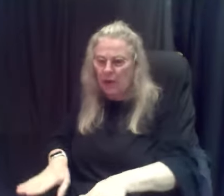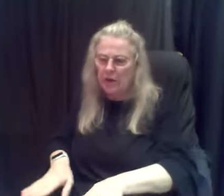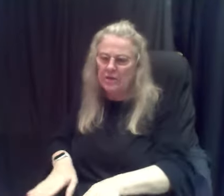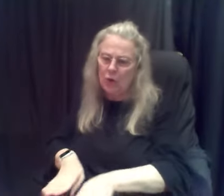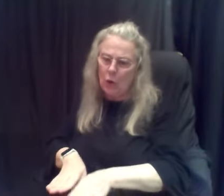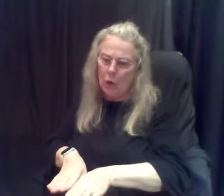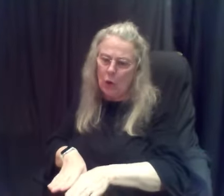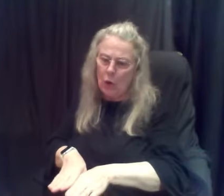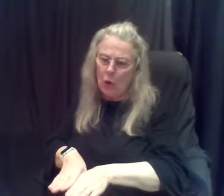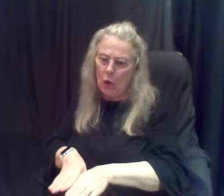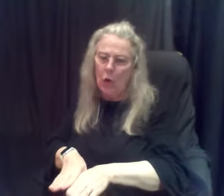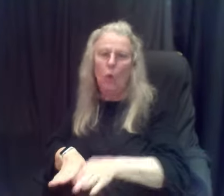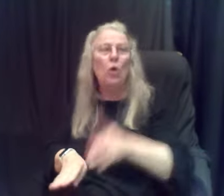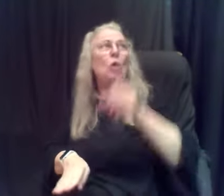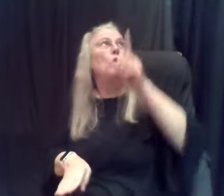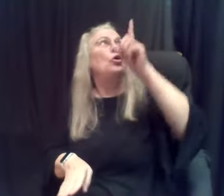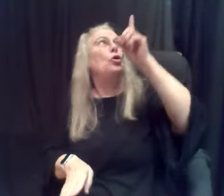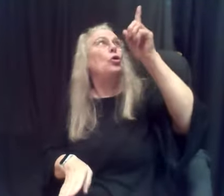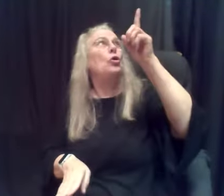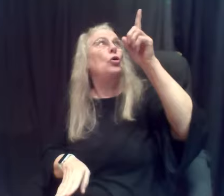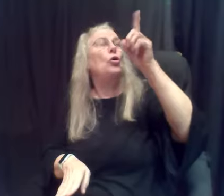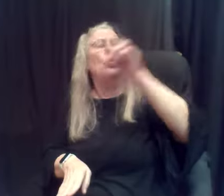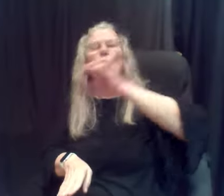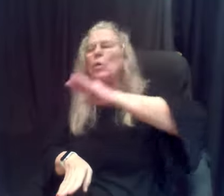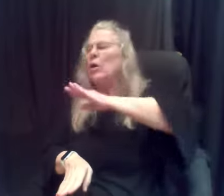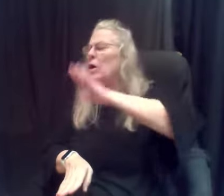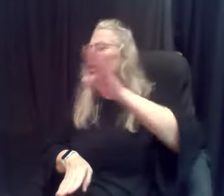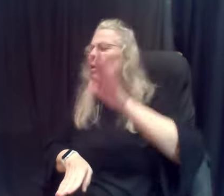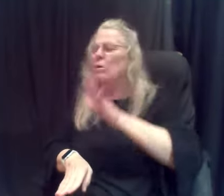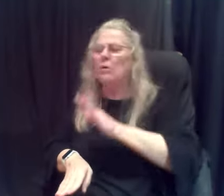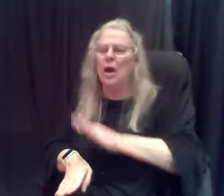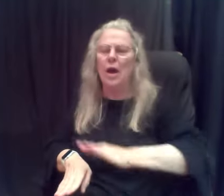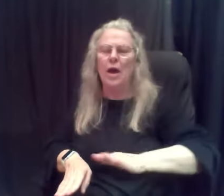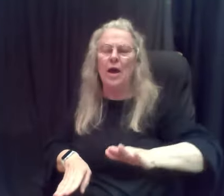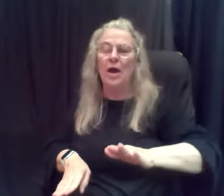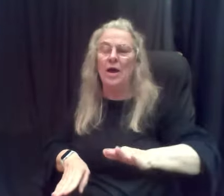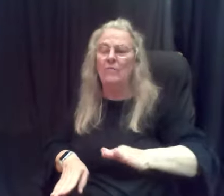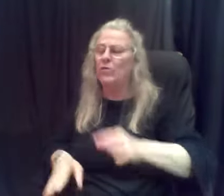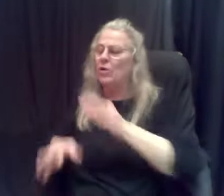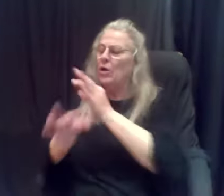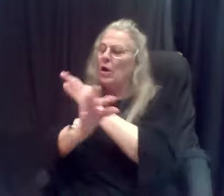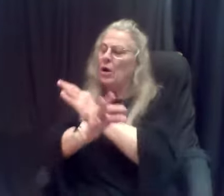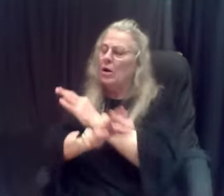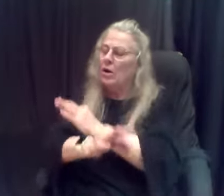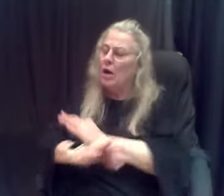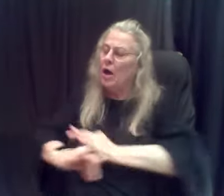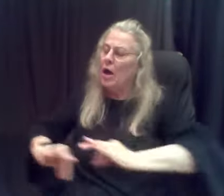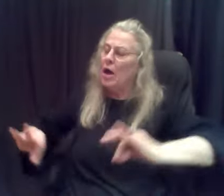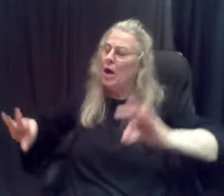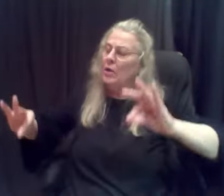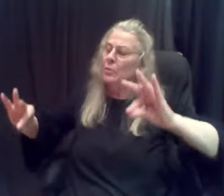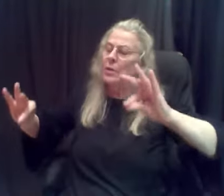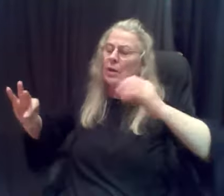valleys low, you will never let